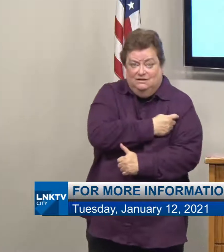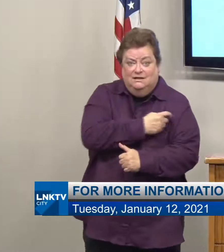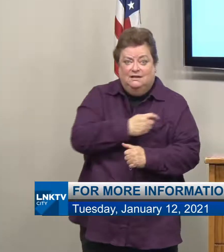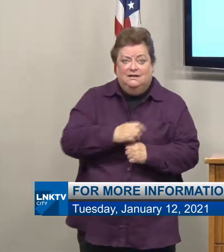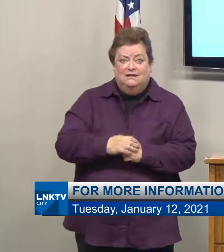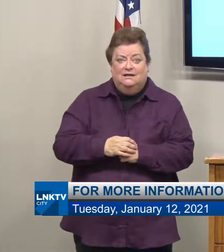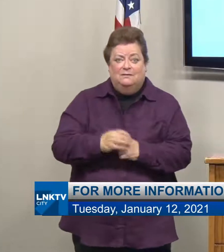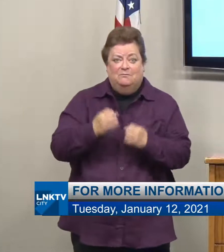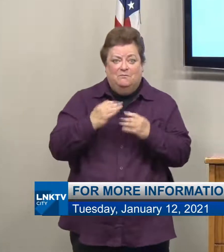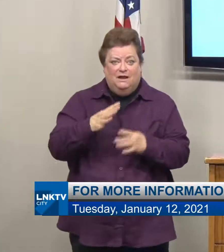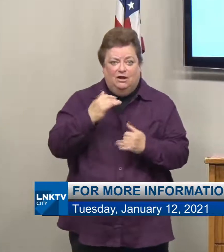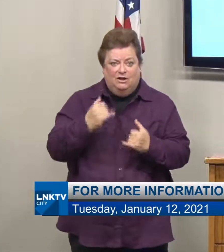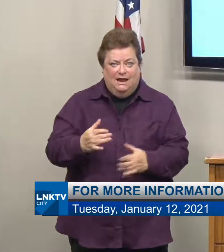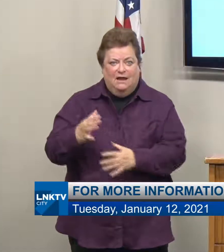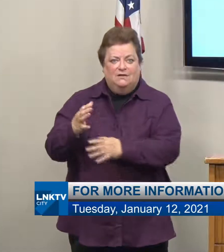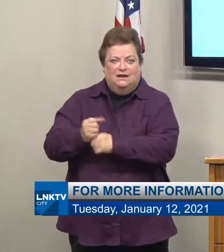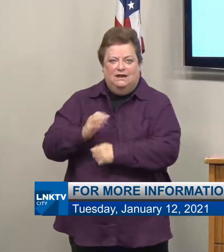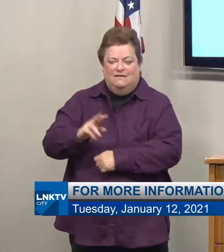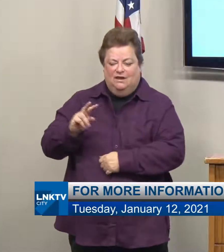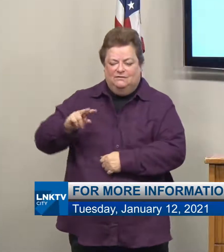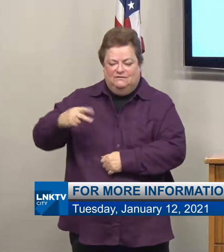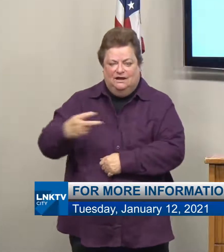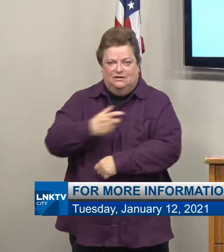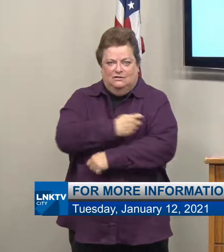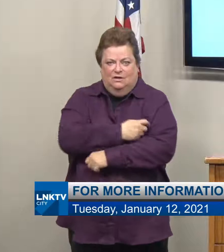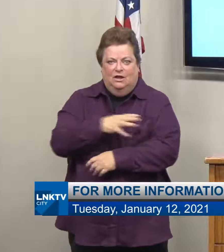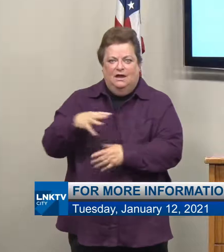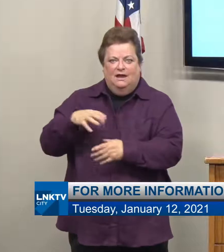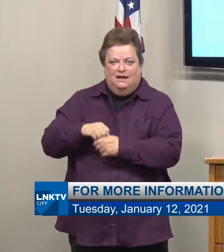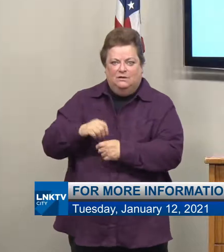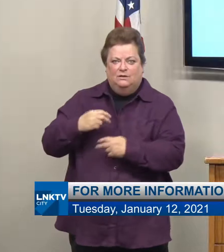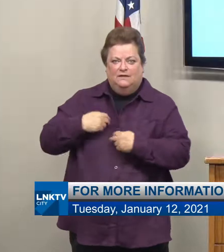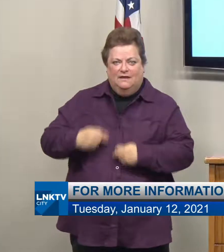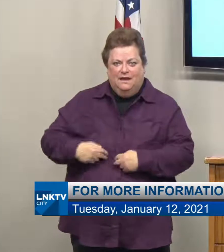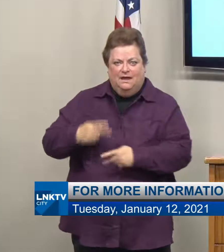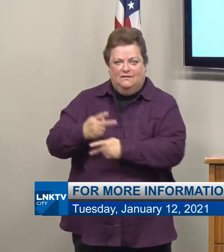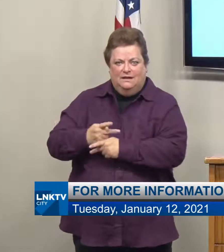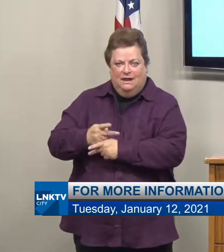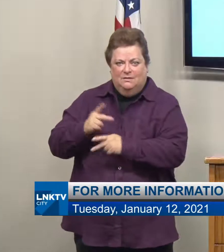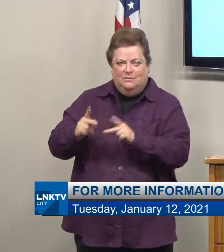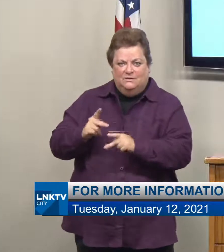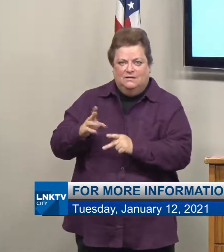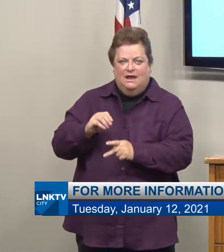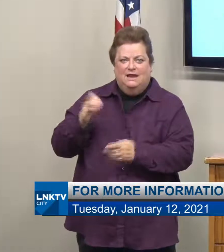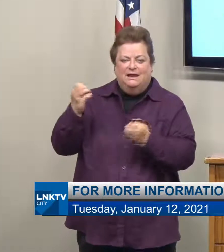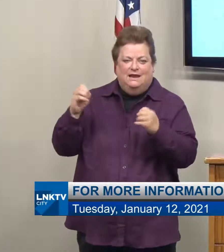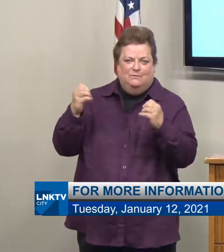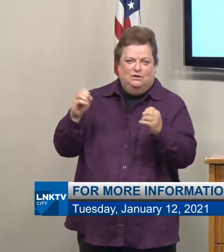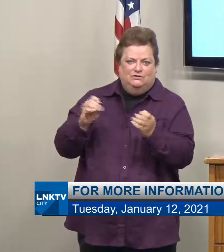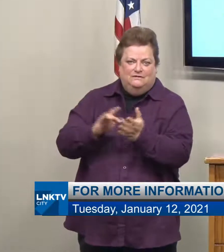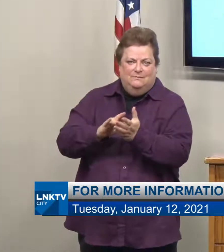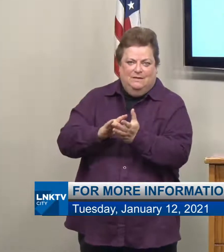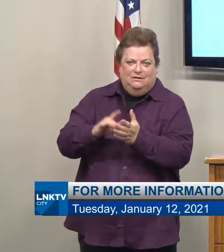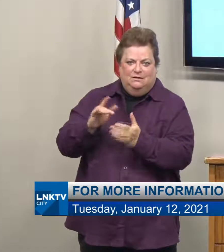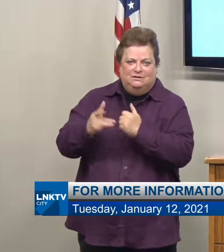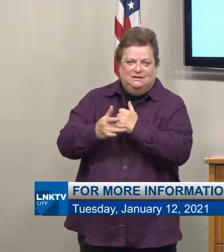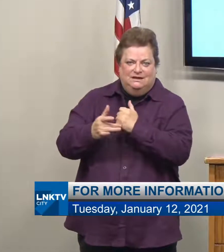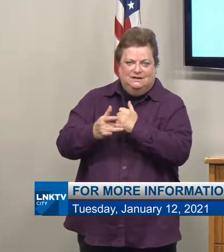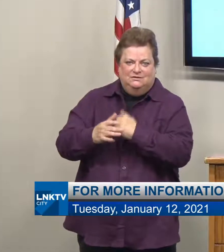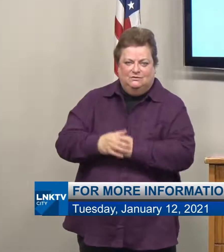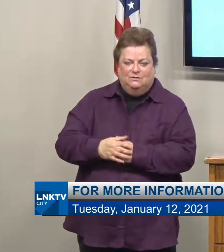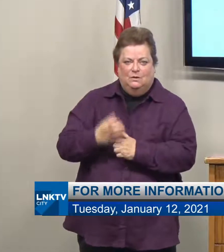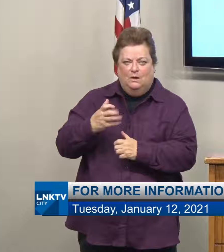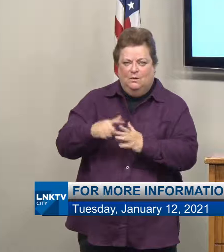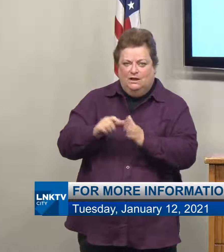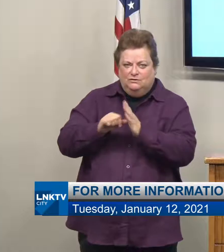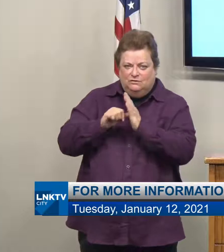vaccine, many are receiving their second dose, including healthcare personnel and emergency medical technicians. We want to stress